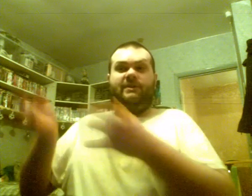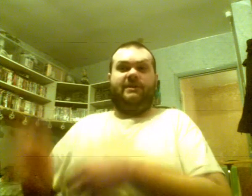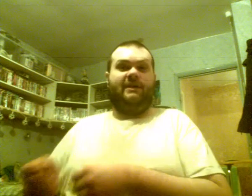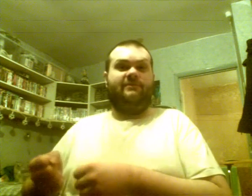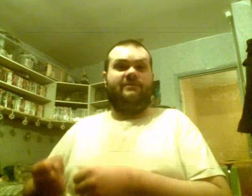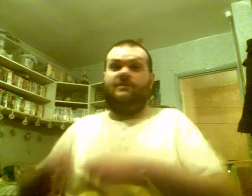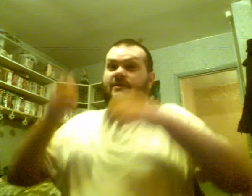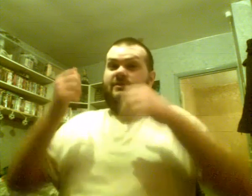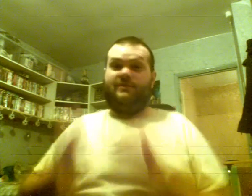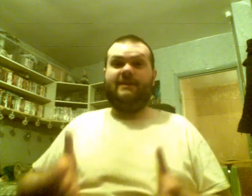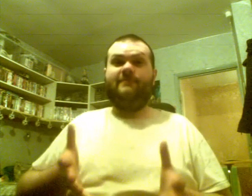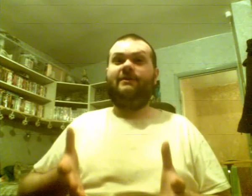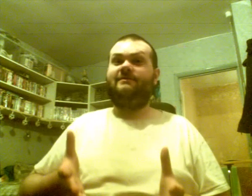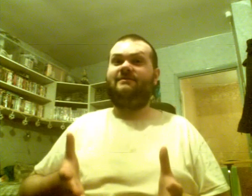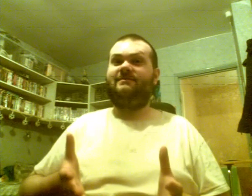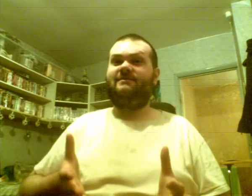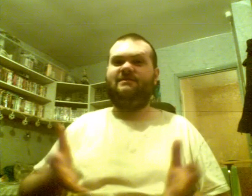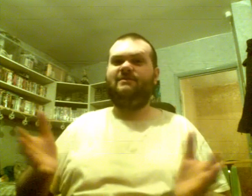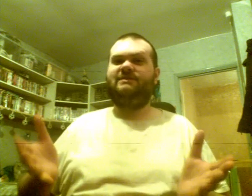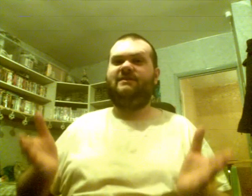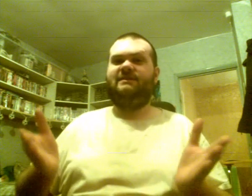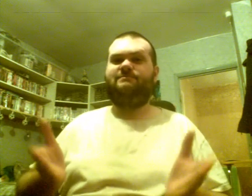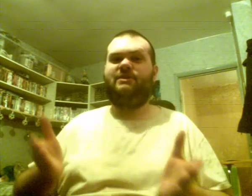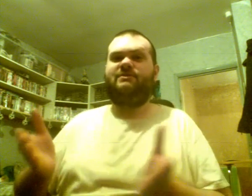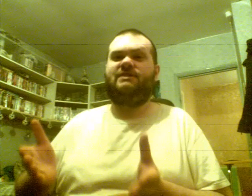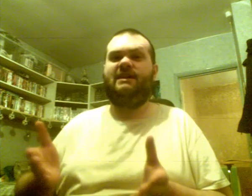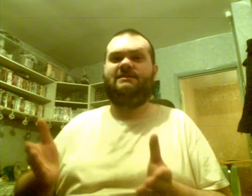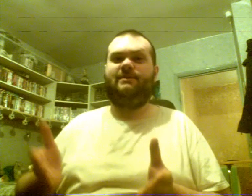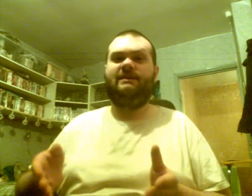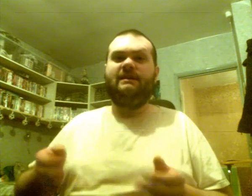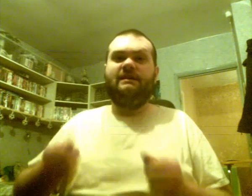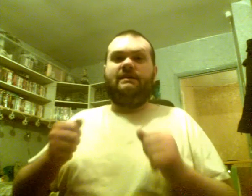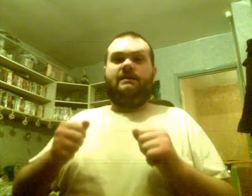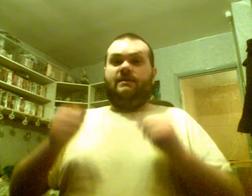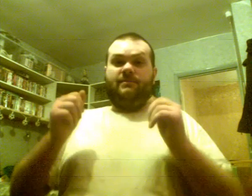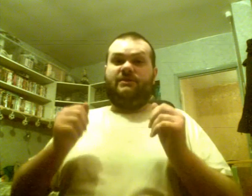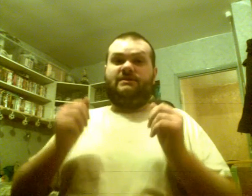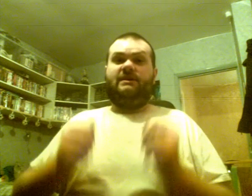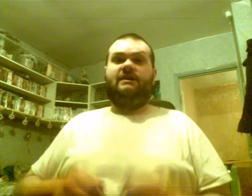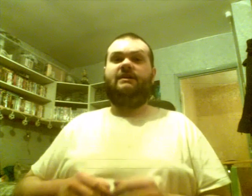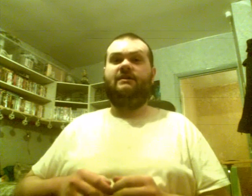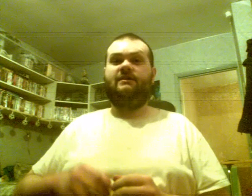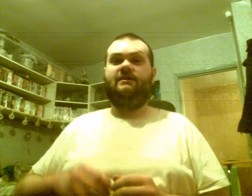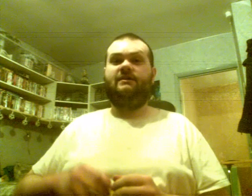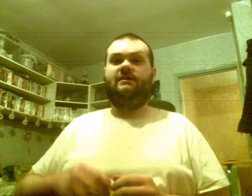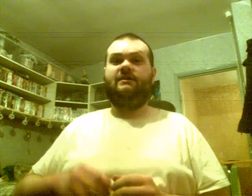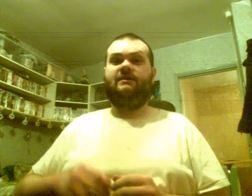and a knife, three in one, which I think is pretty much the lazy way. But one